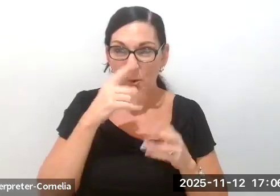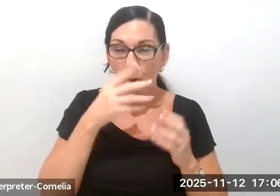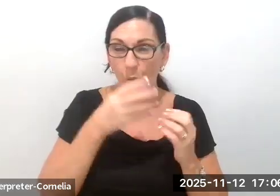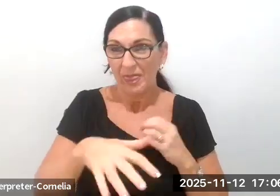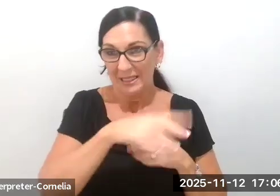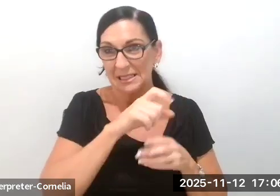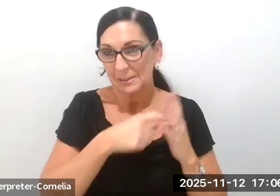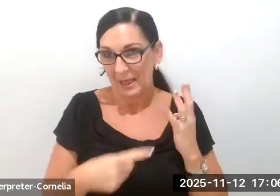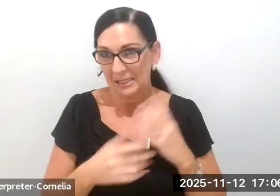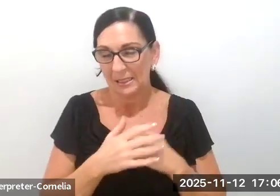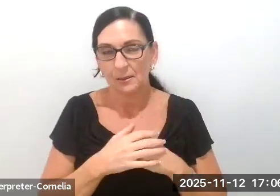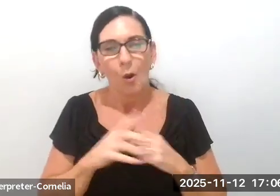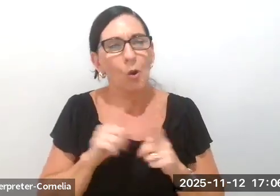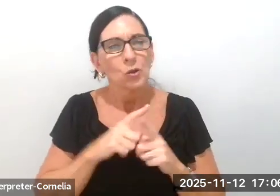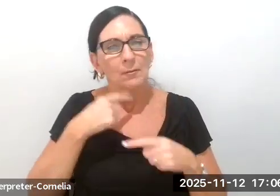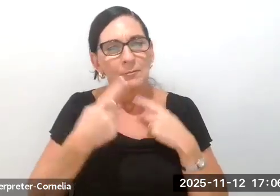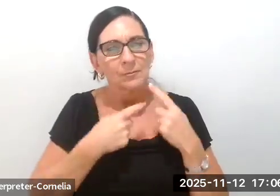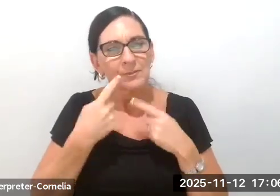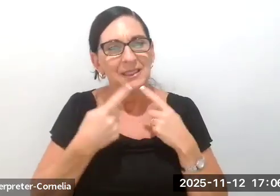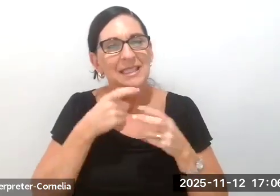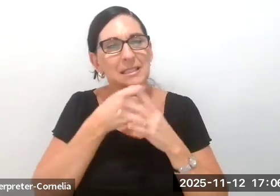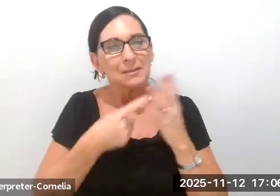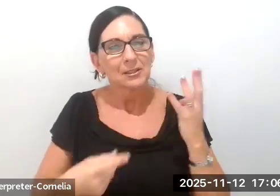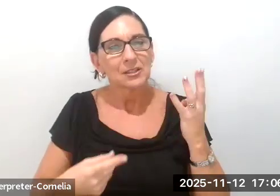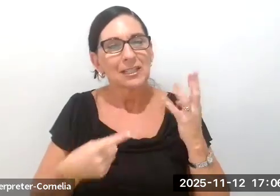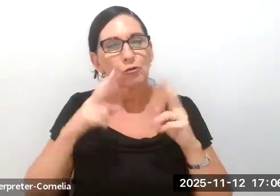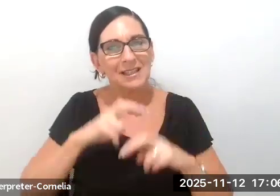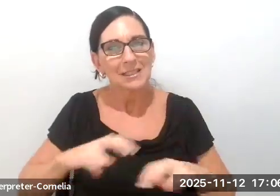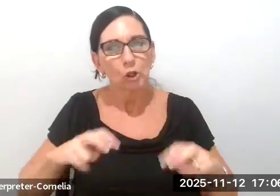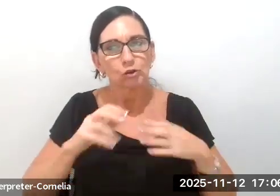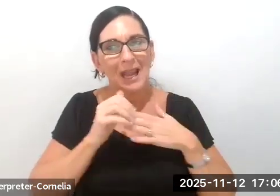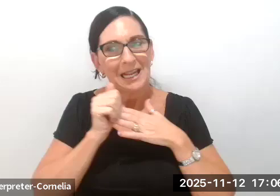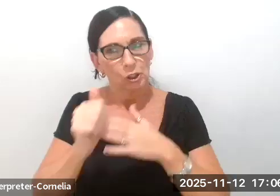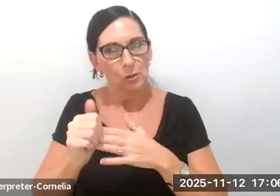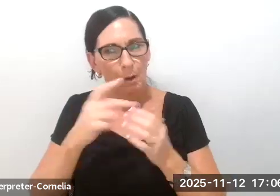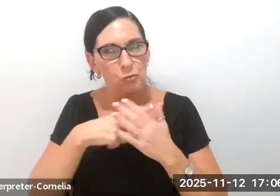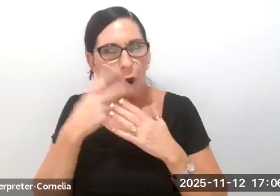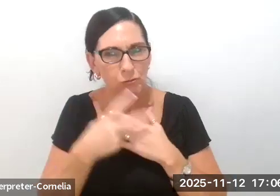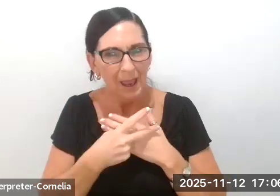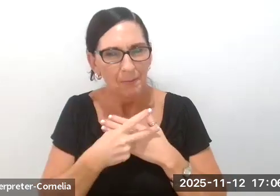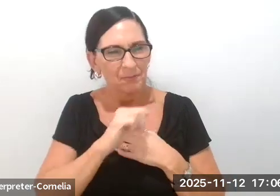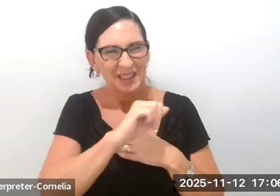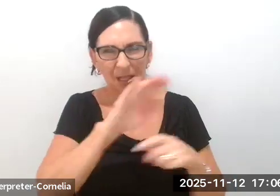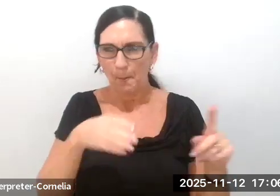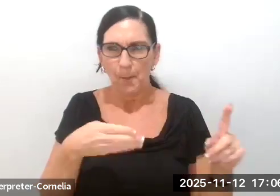We'll also explain the Disability Research Leadership Program, its purpose, and how it